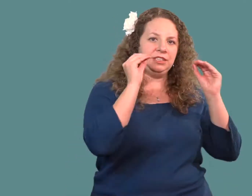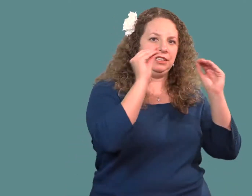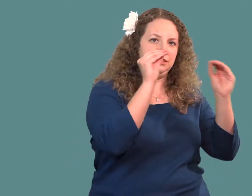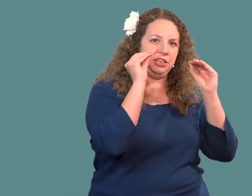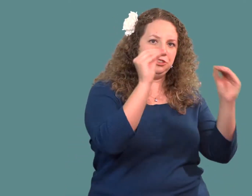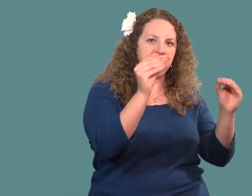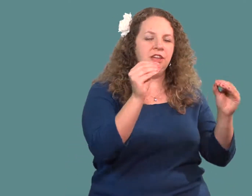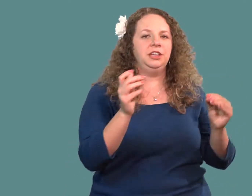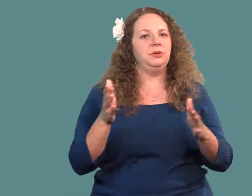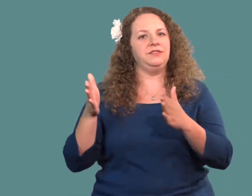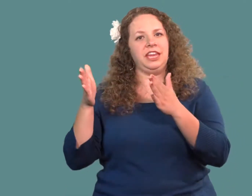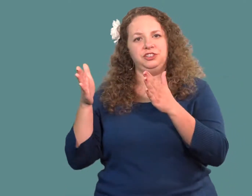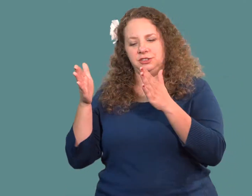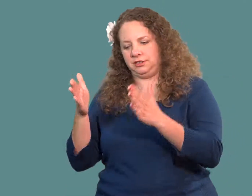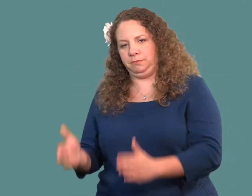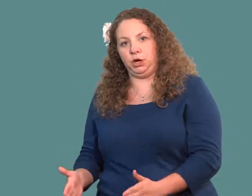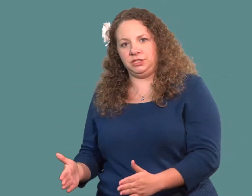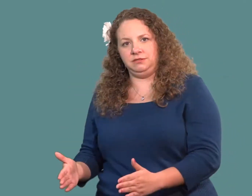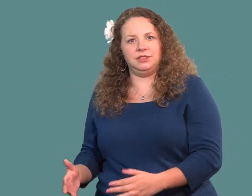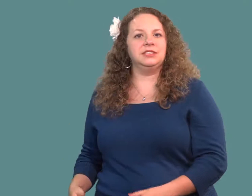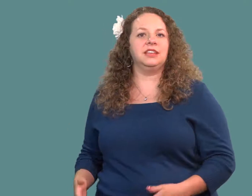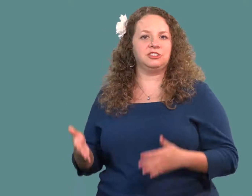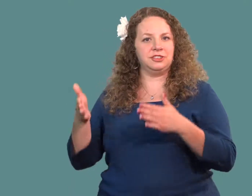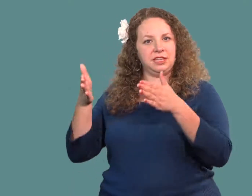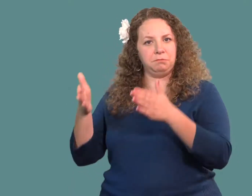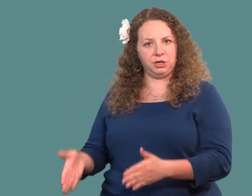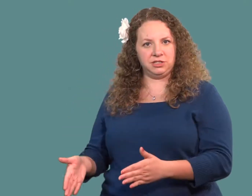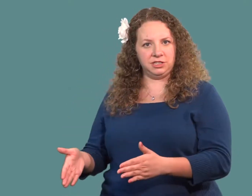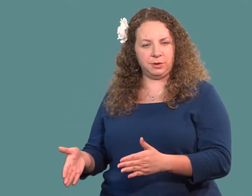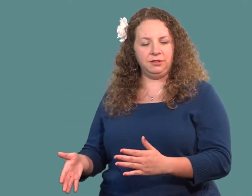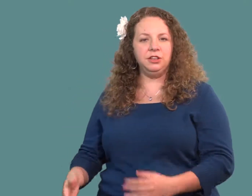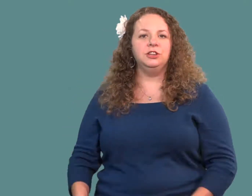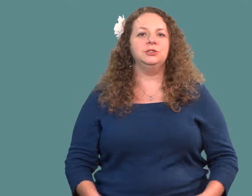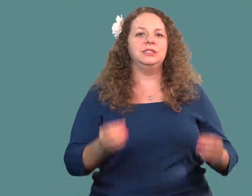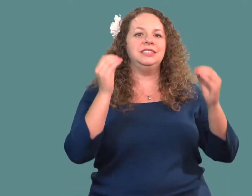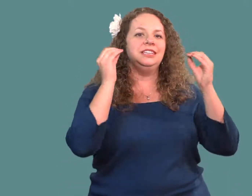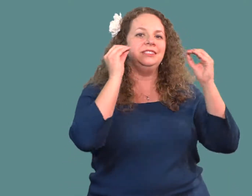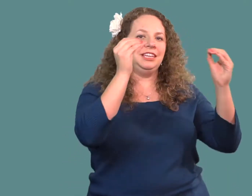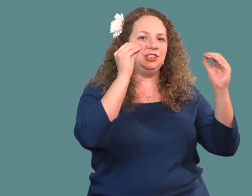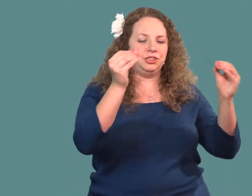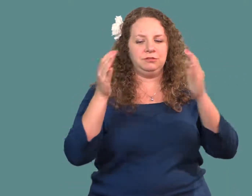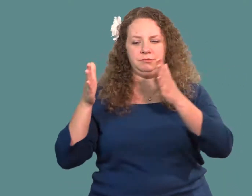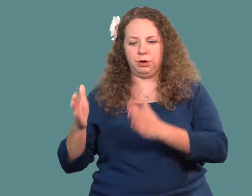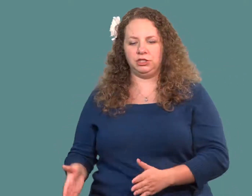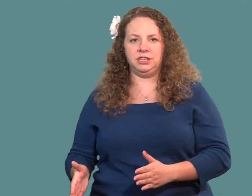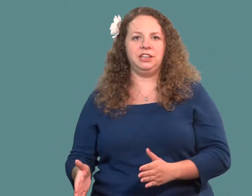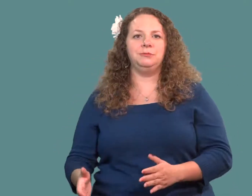sign teach, and you have the agent, the person. This is actually the sign person as well. So it's the teach person, and you put